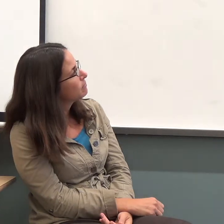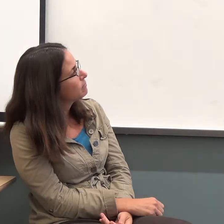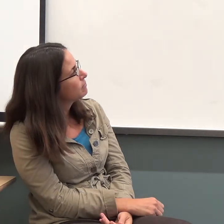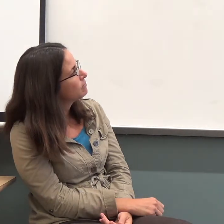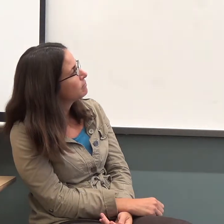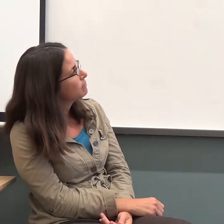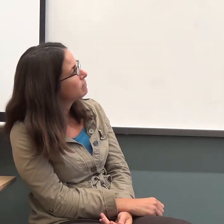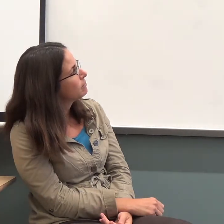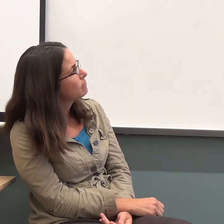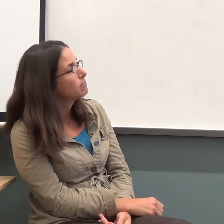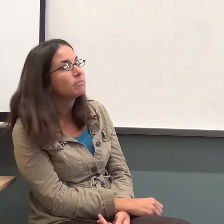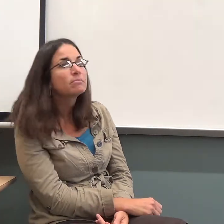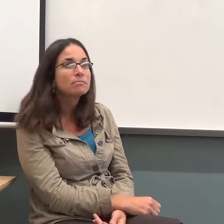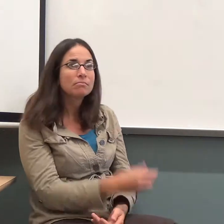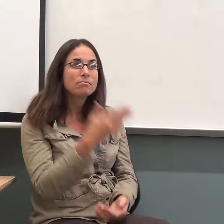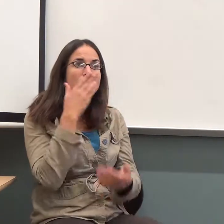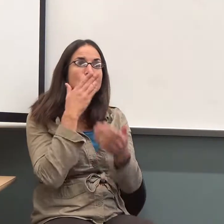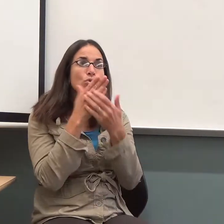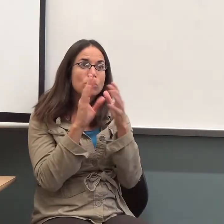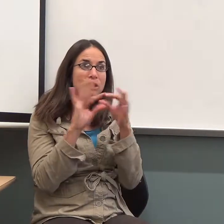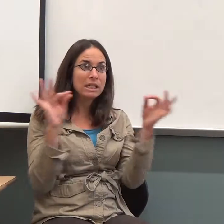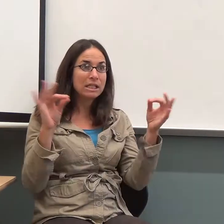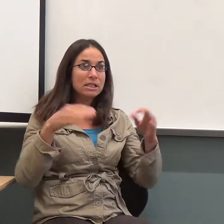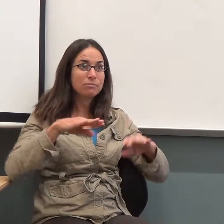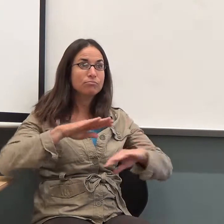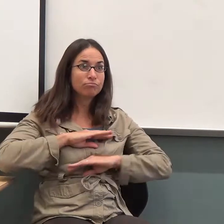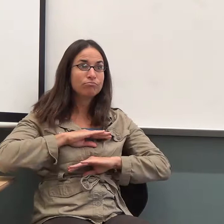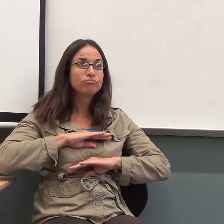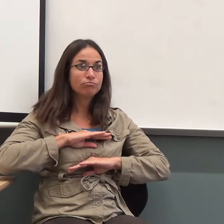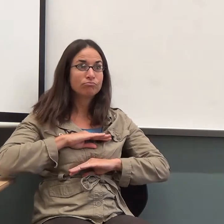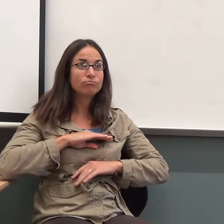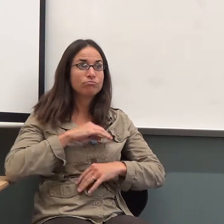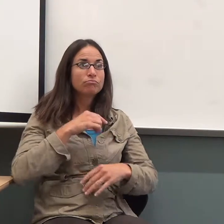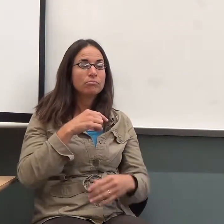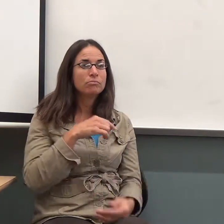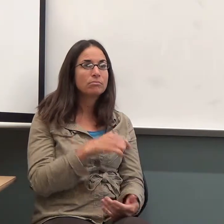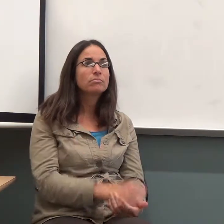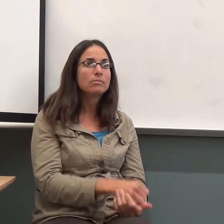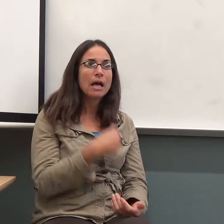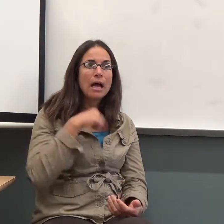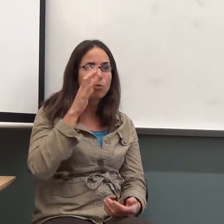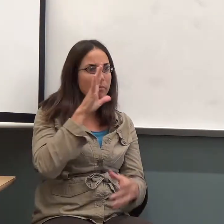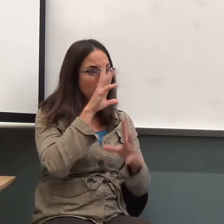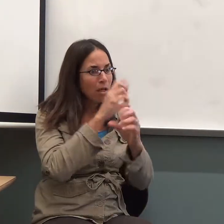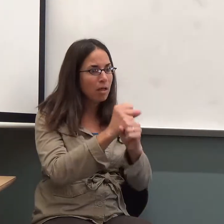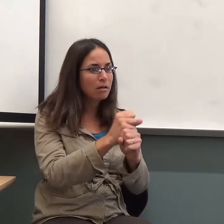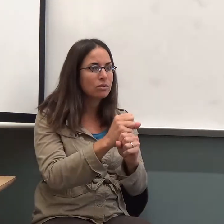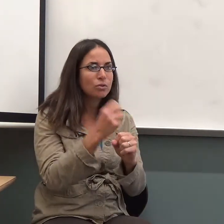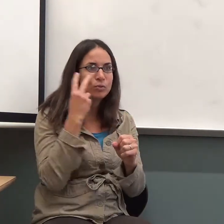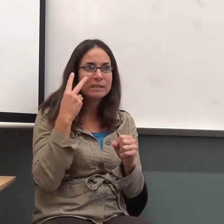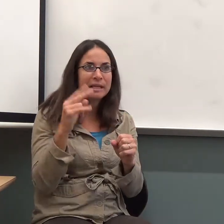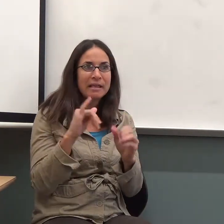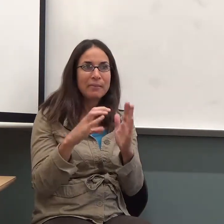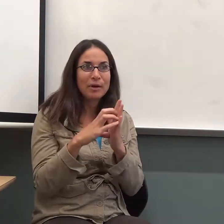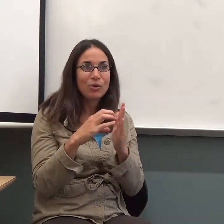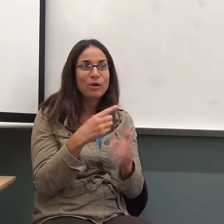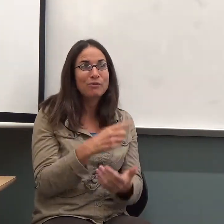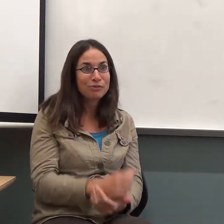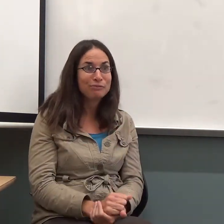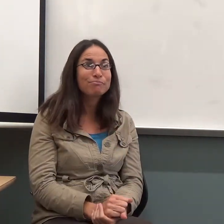good. That's a good sentence. I would love to read a paragraph about that. You could tell me all sorts of information I didn't know. Johnny? Yeah, I was gonna say